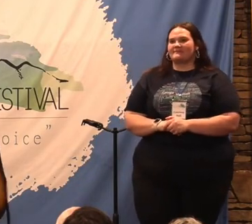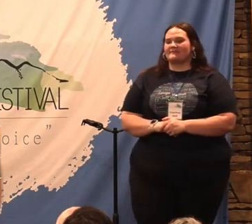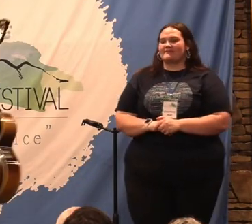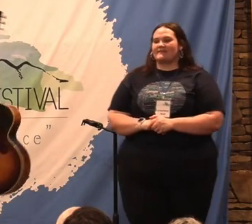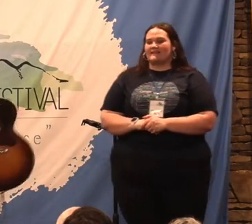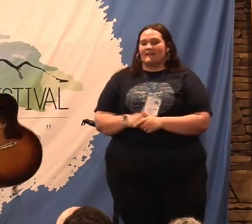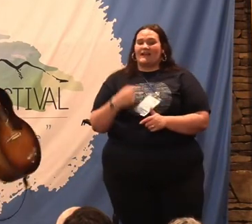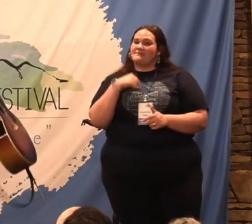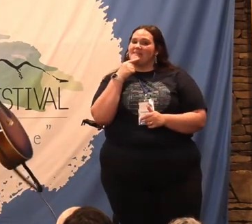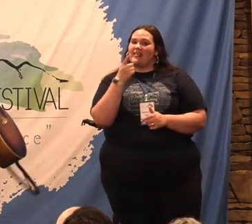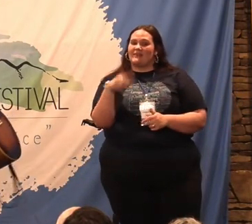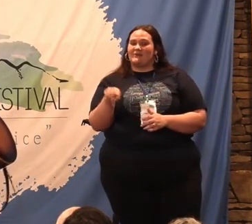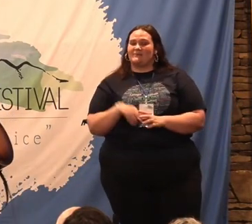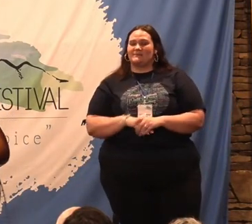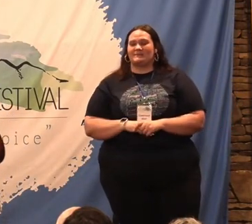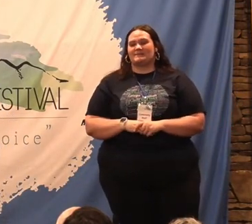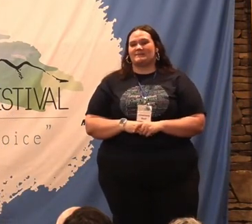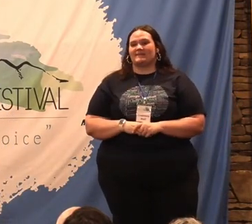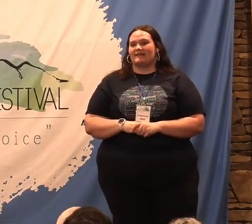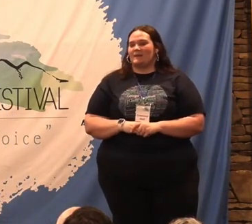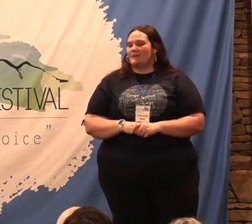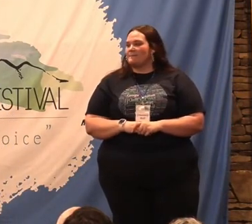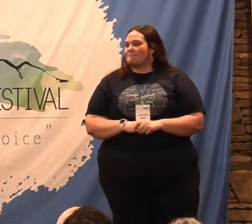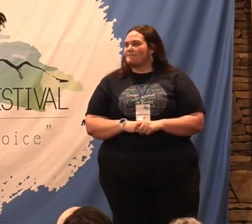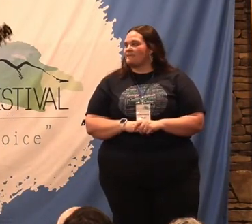I'm telling you.